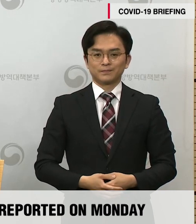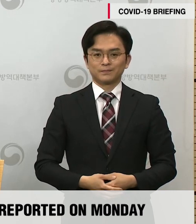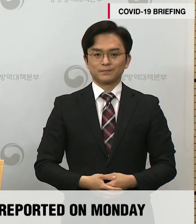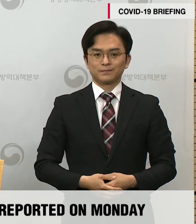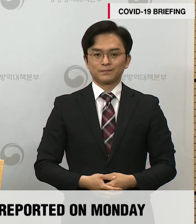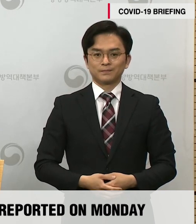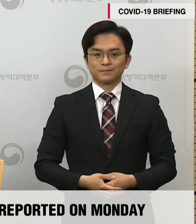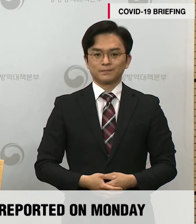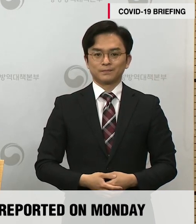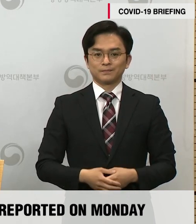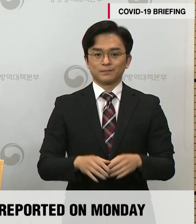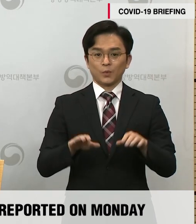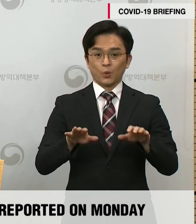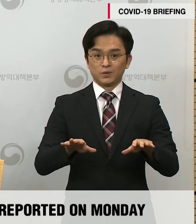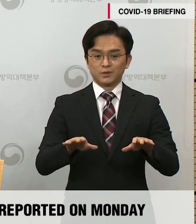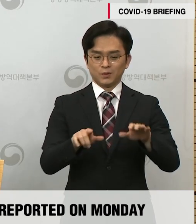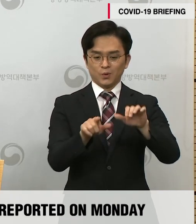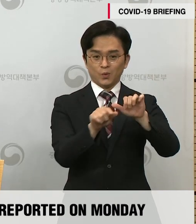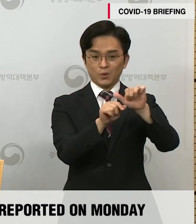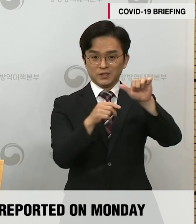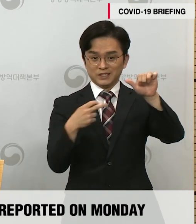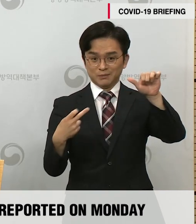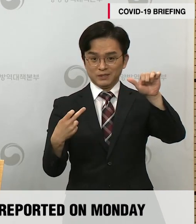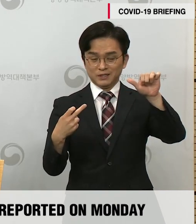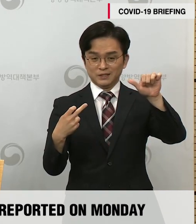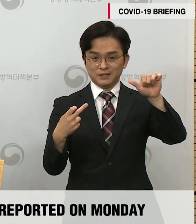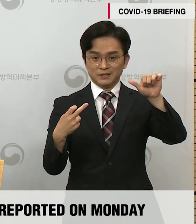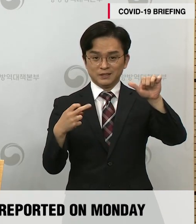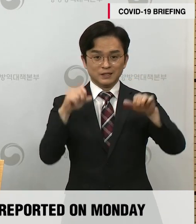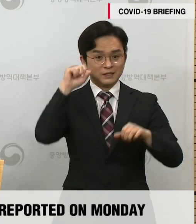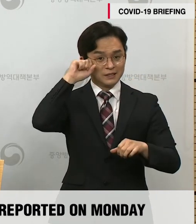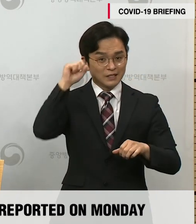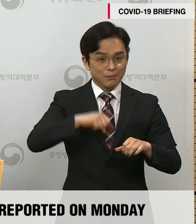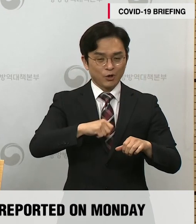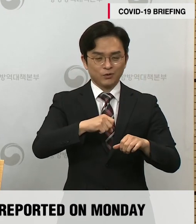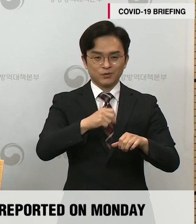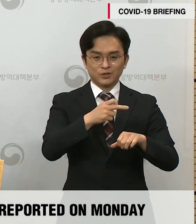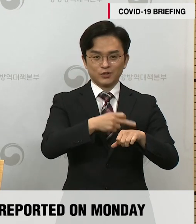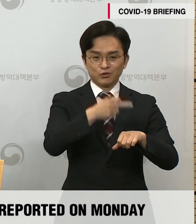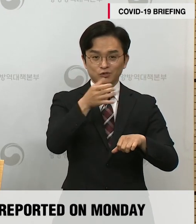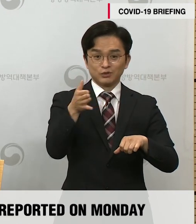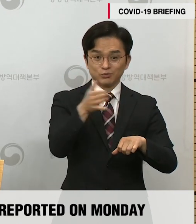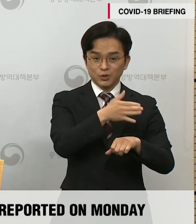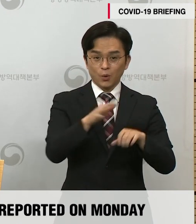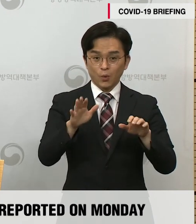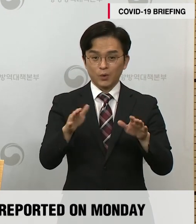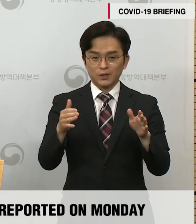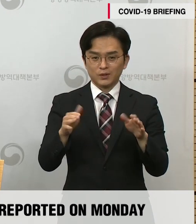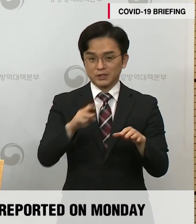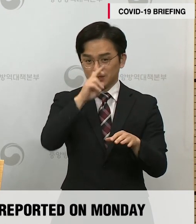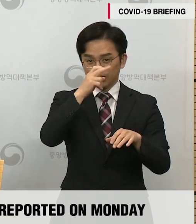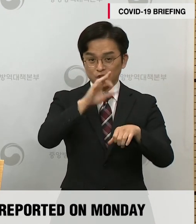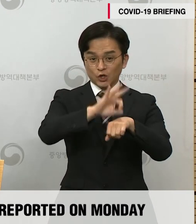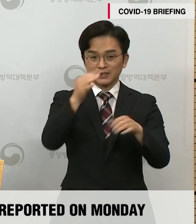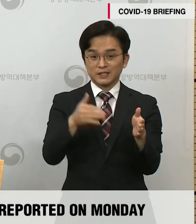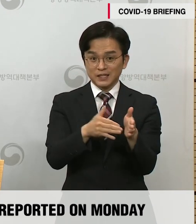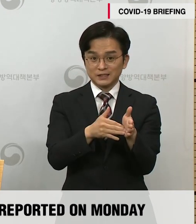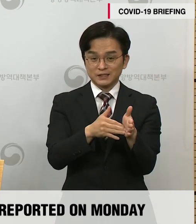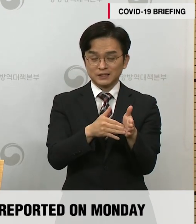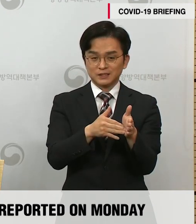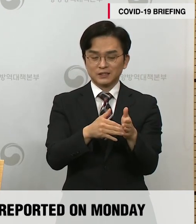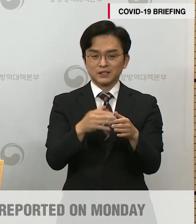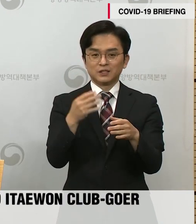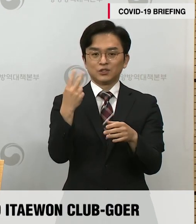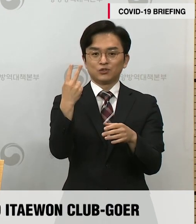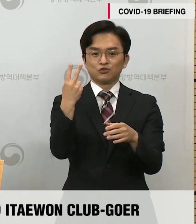new confirmed cases were related to the Itaewon Club case. And we also had 9 more cases of Itaewon